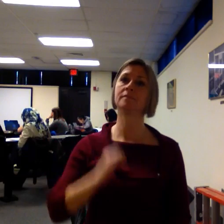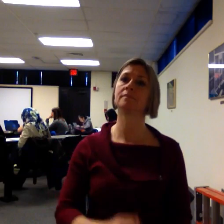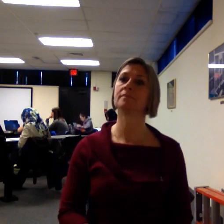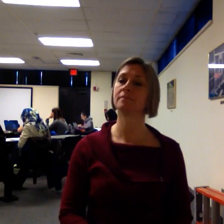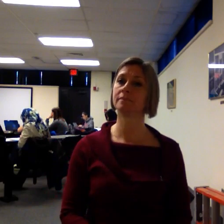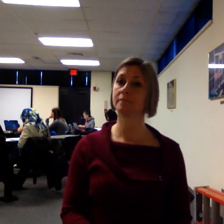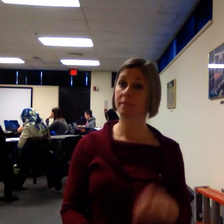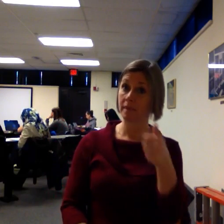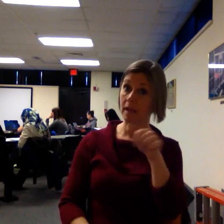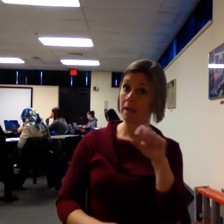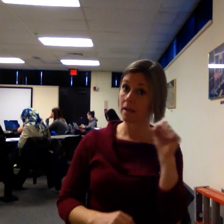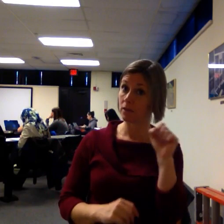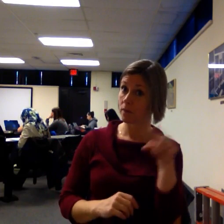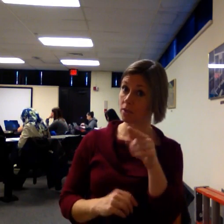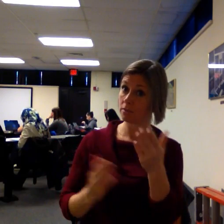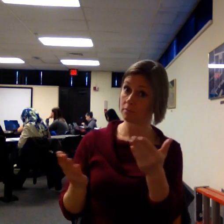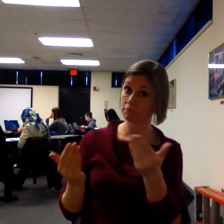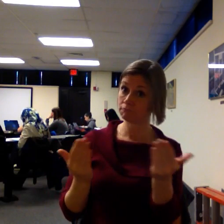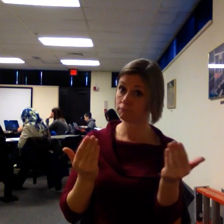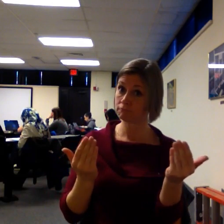Any other questions as a class?